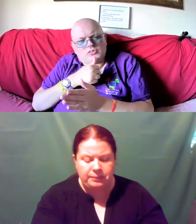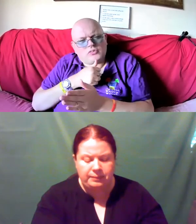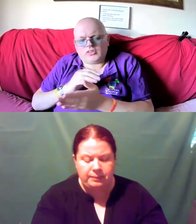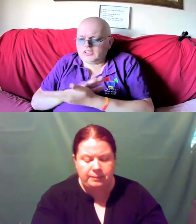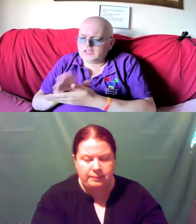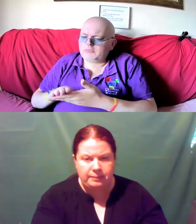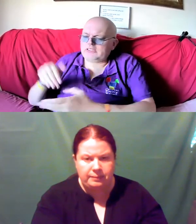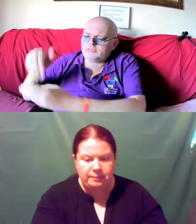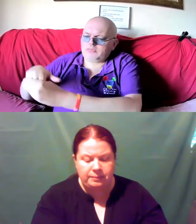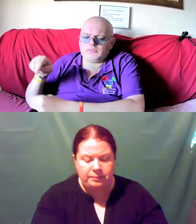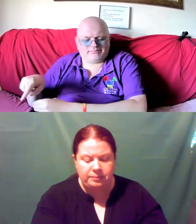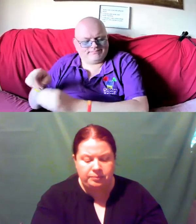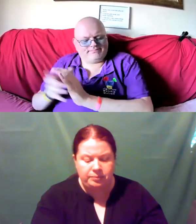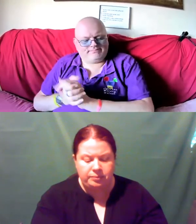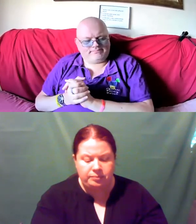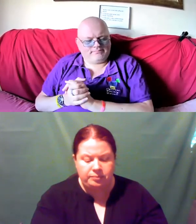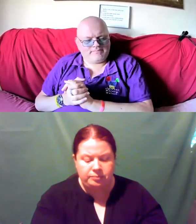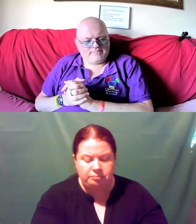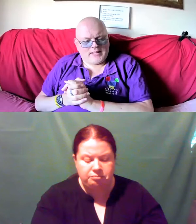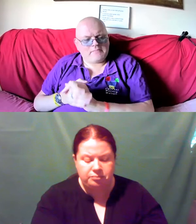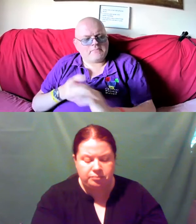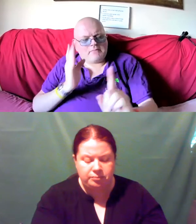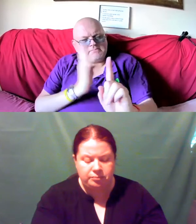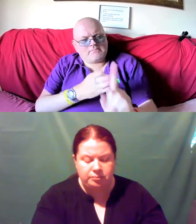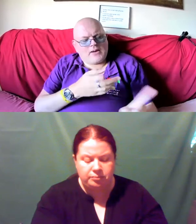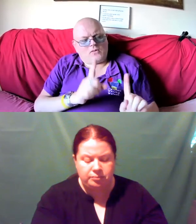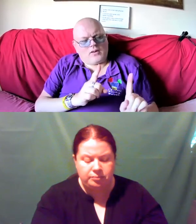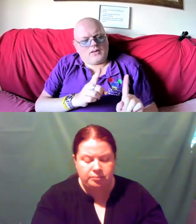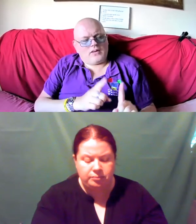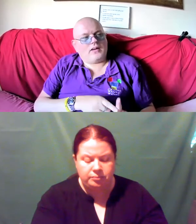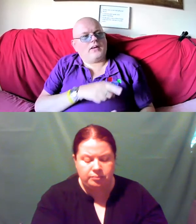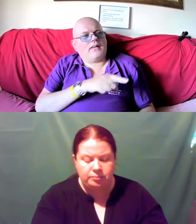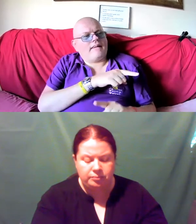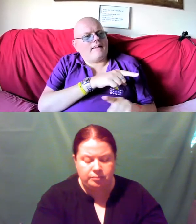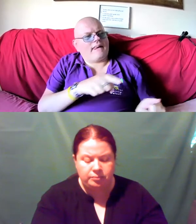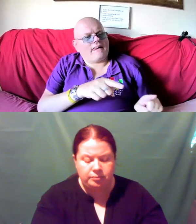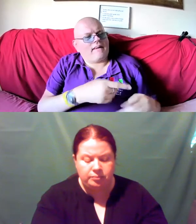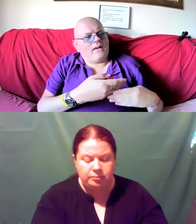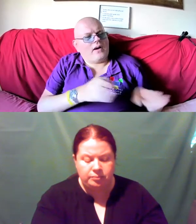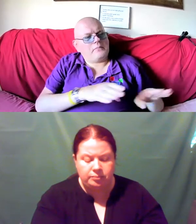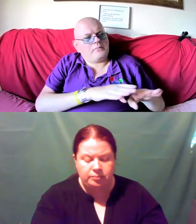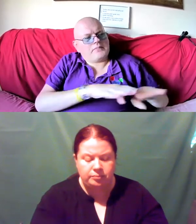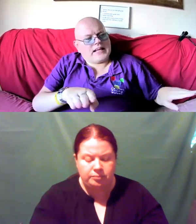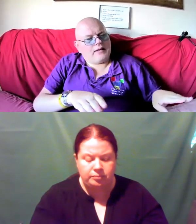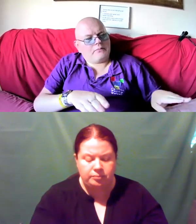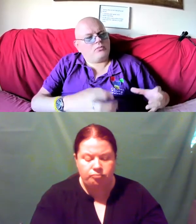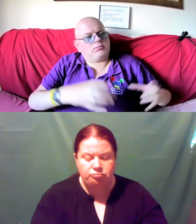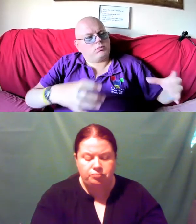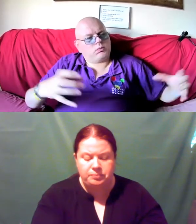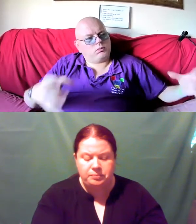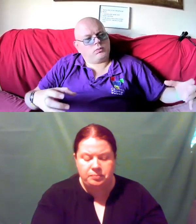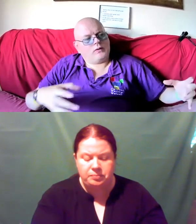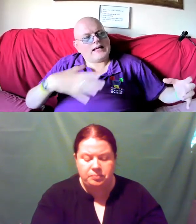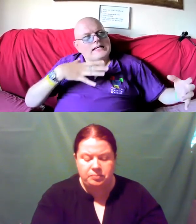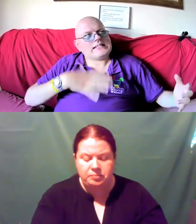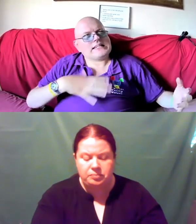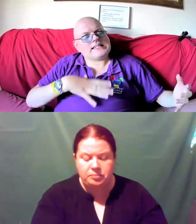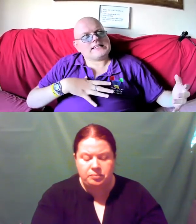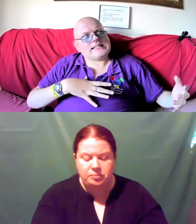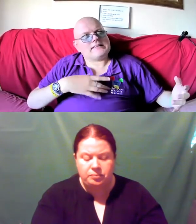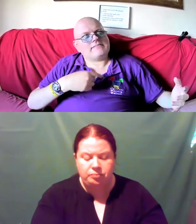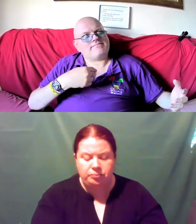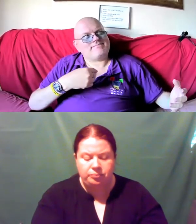for the diocese. But my primary motivation was because I recognised that Open Table was growing and I needed to be the